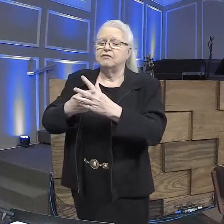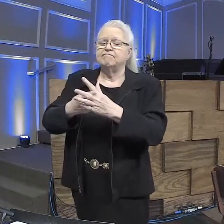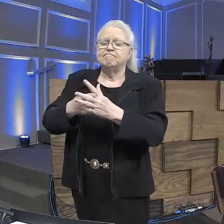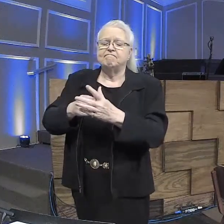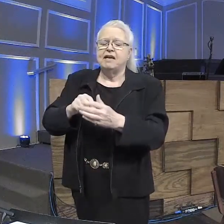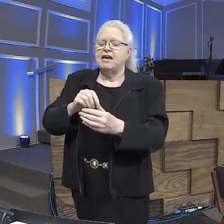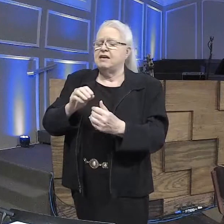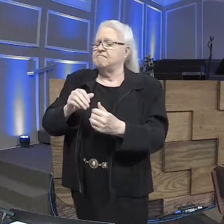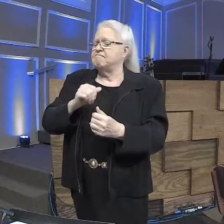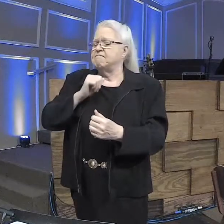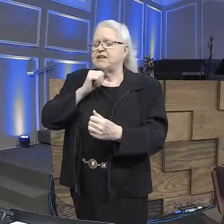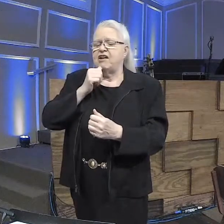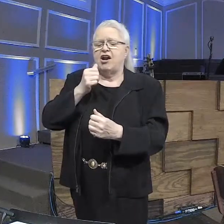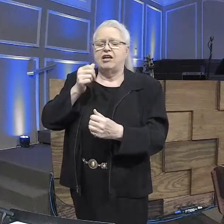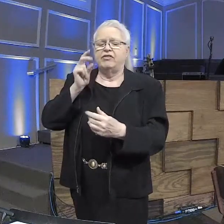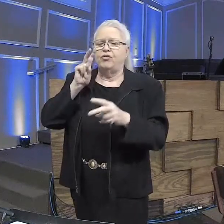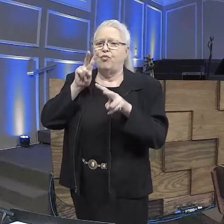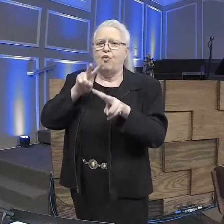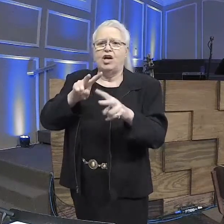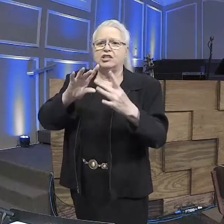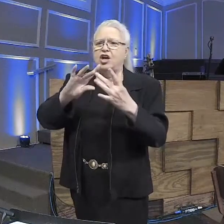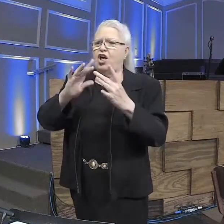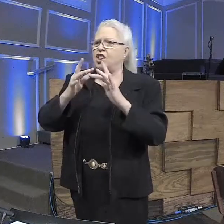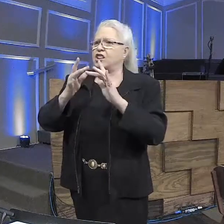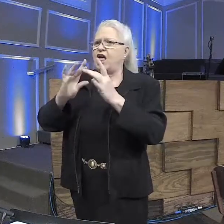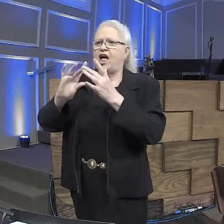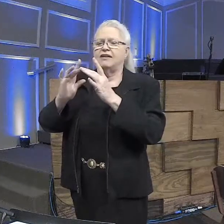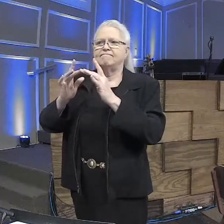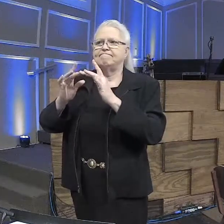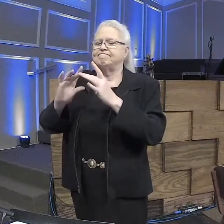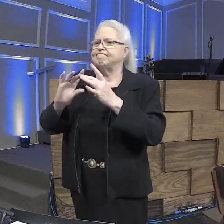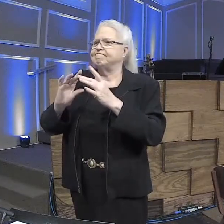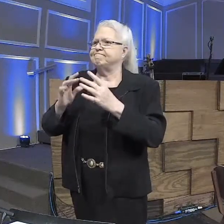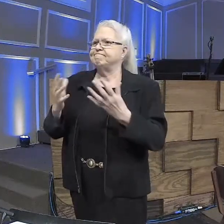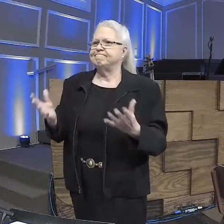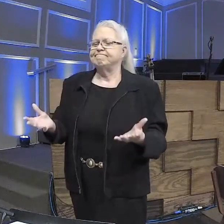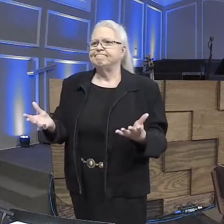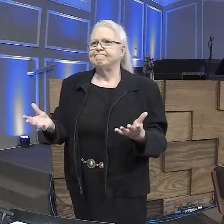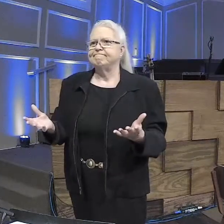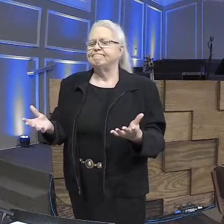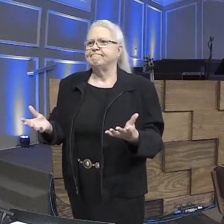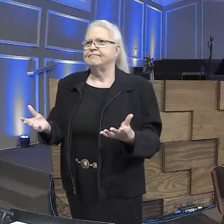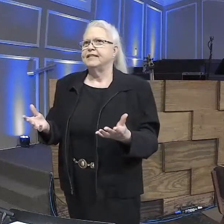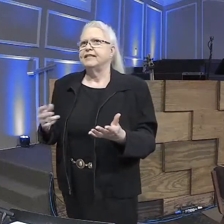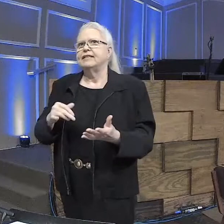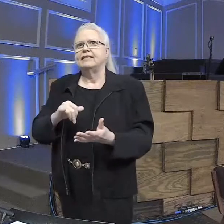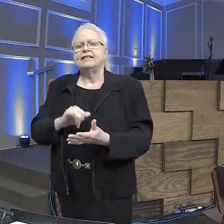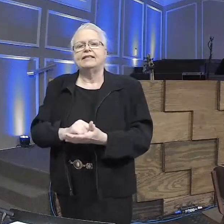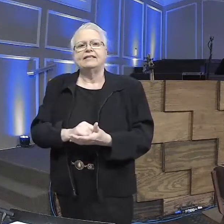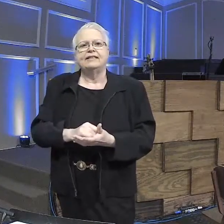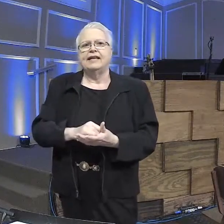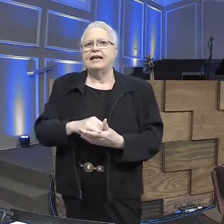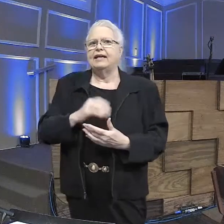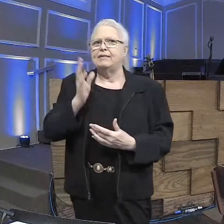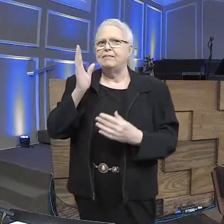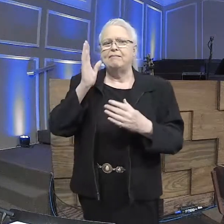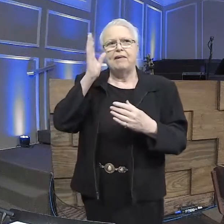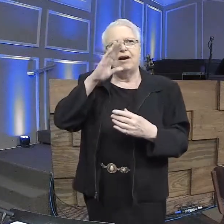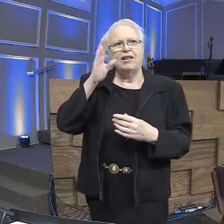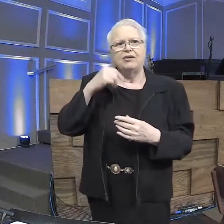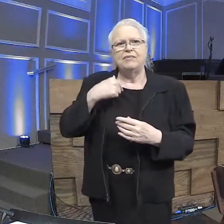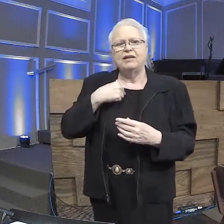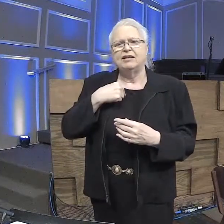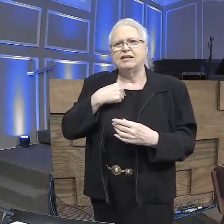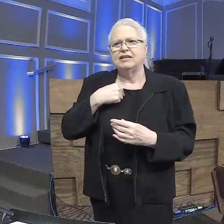church online. And I tell you what concerned me when I heard that is simply this. This may